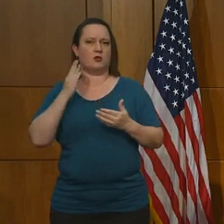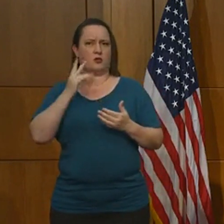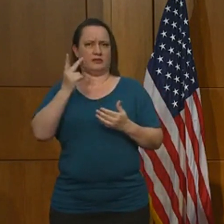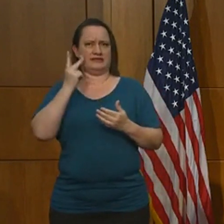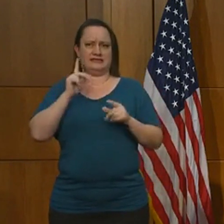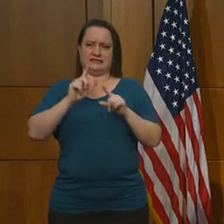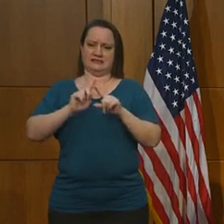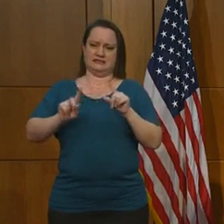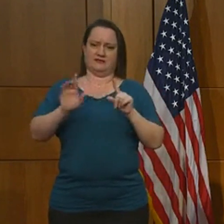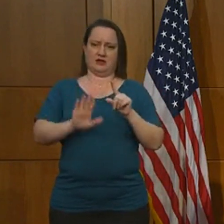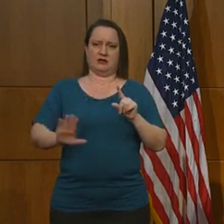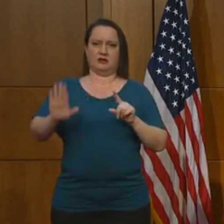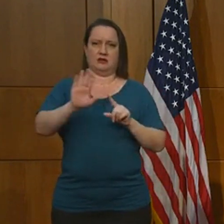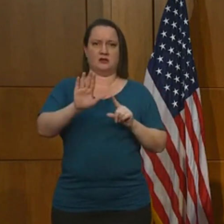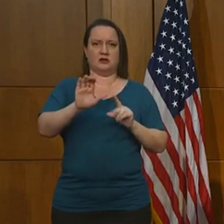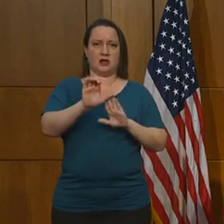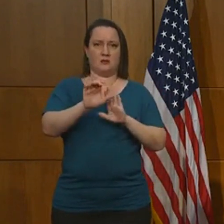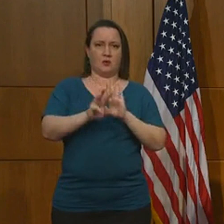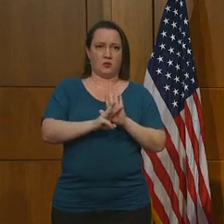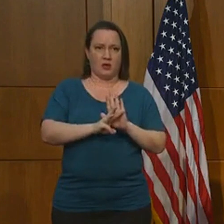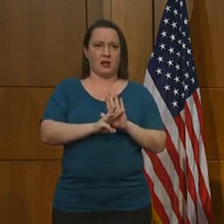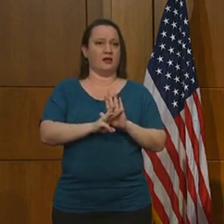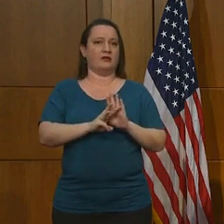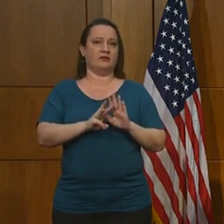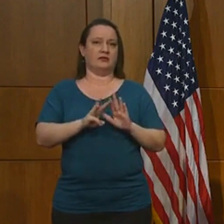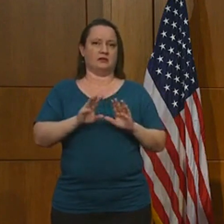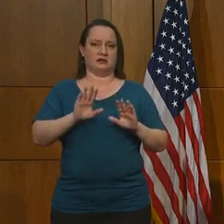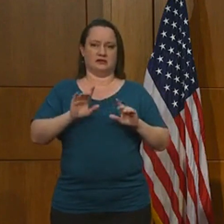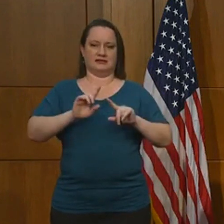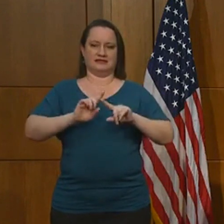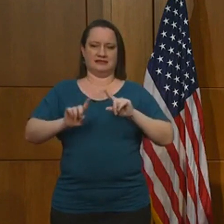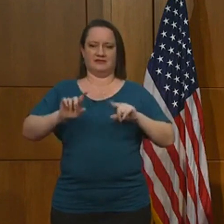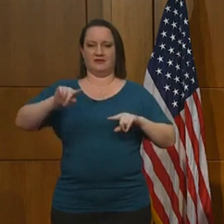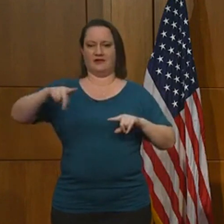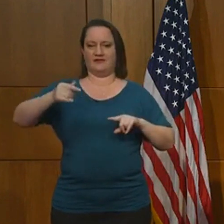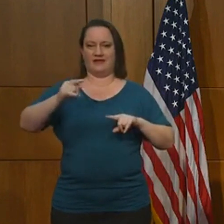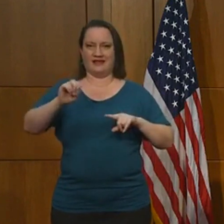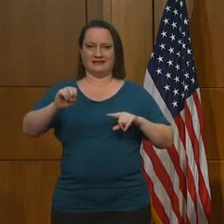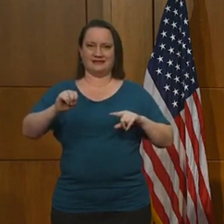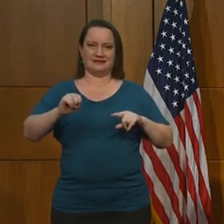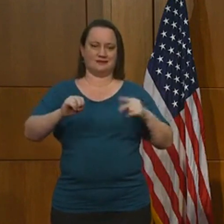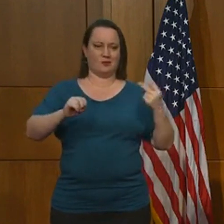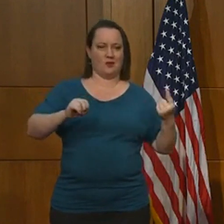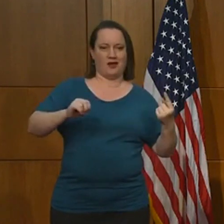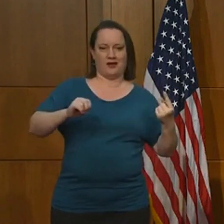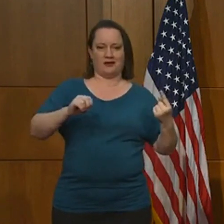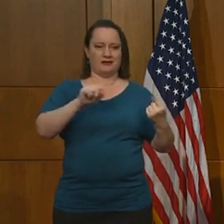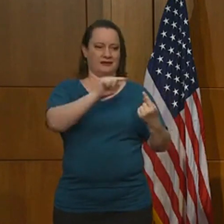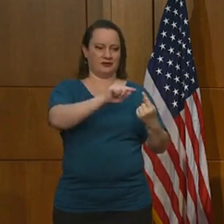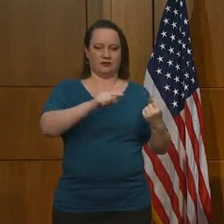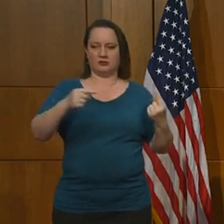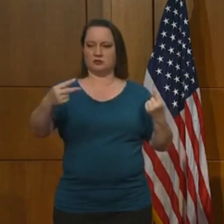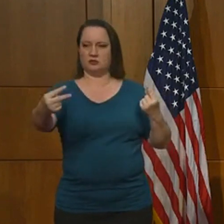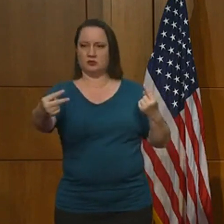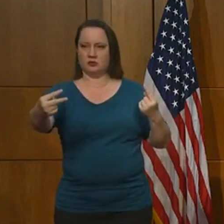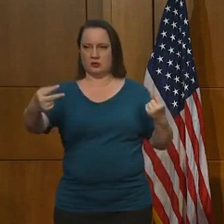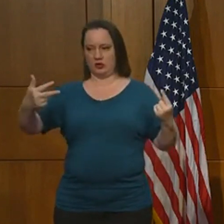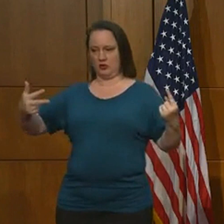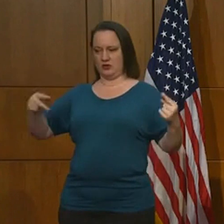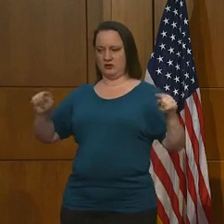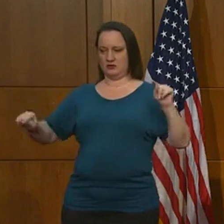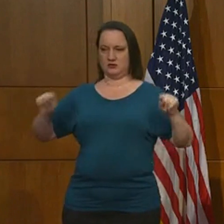parts of the Commonwealth in 2-3 different stages of reopening, or will